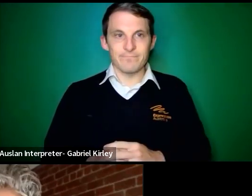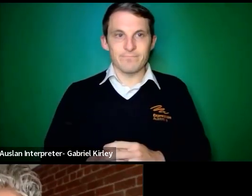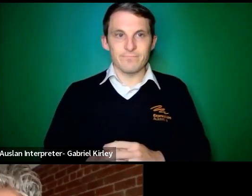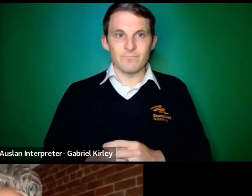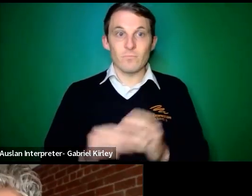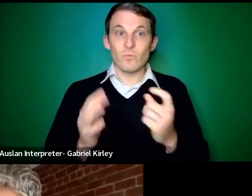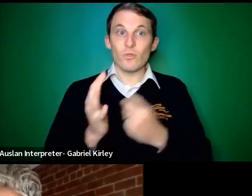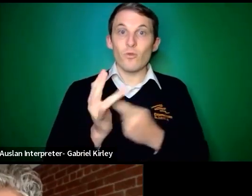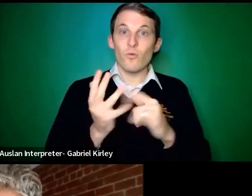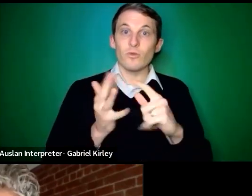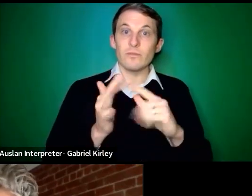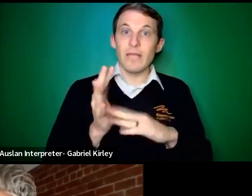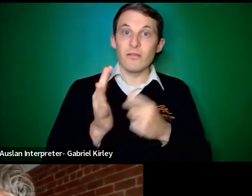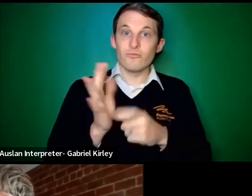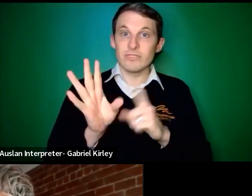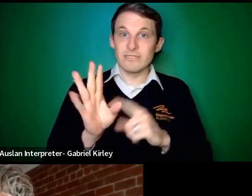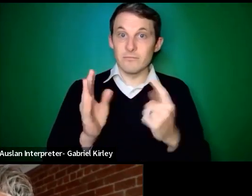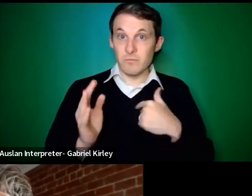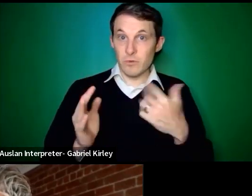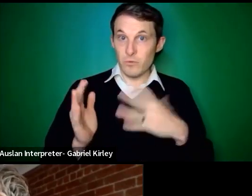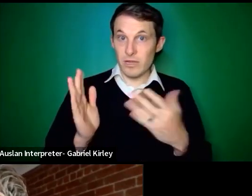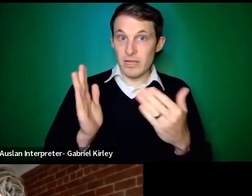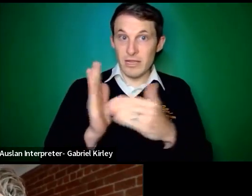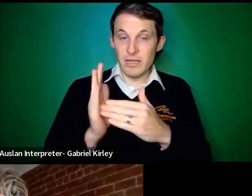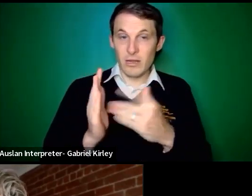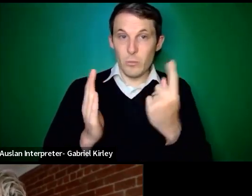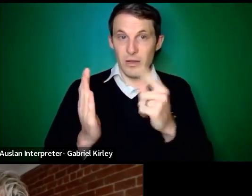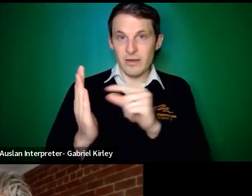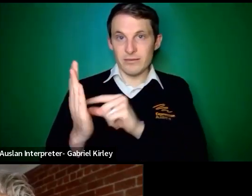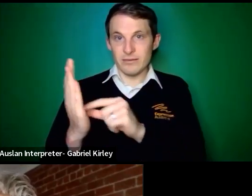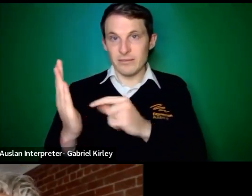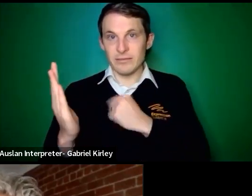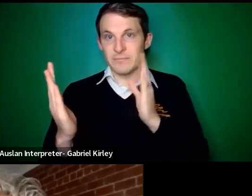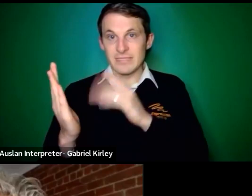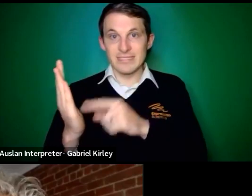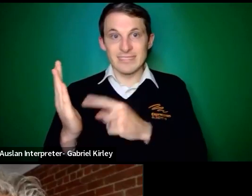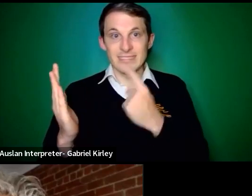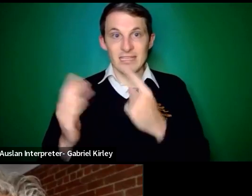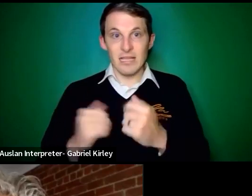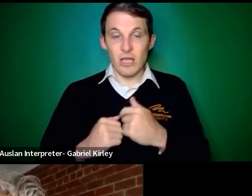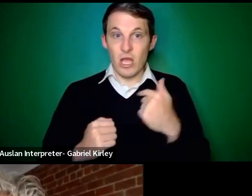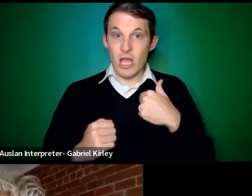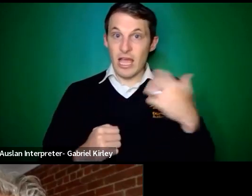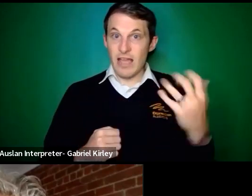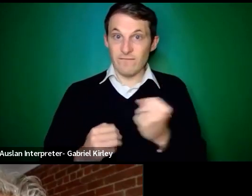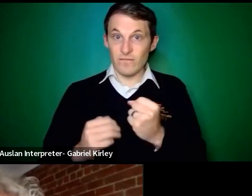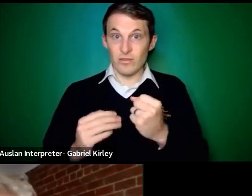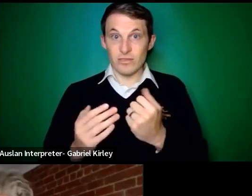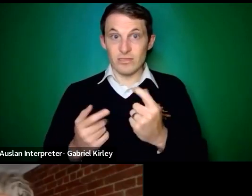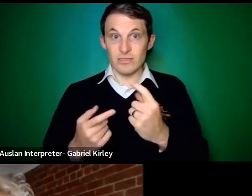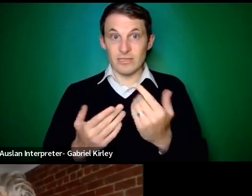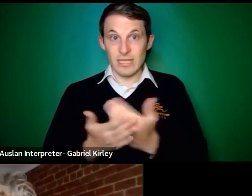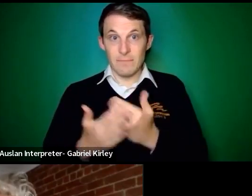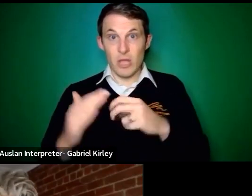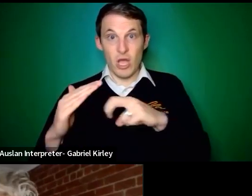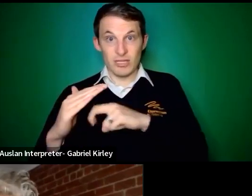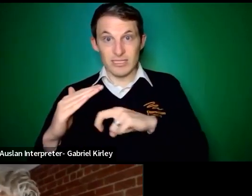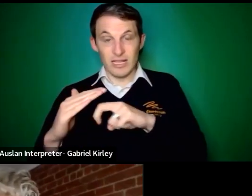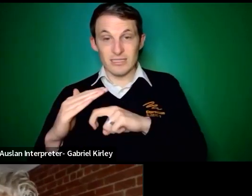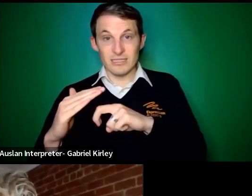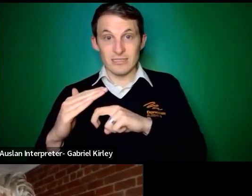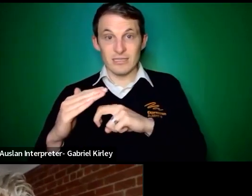to that answer, which is there was another bit to it which I may have missed, which was, do I need to keep isolating until I test negative? The answer is